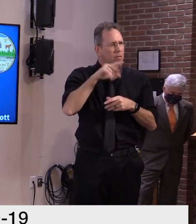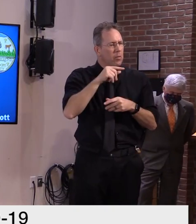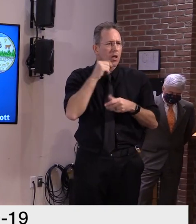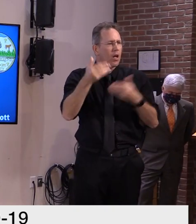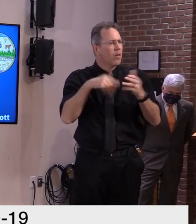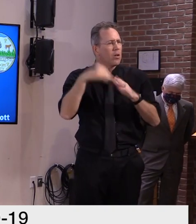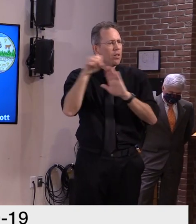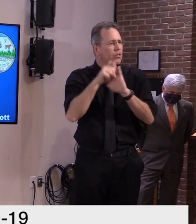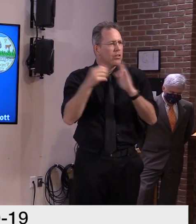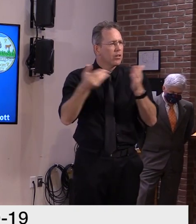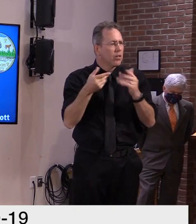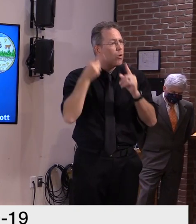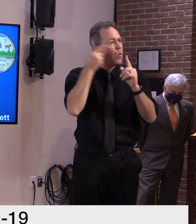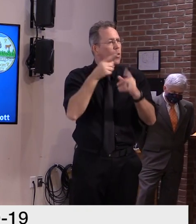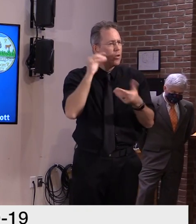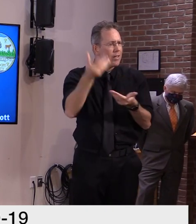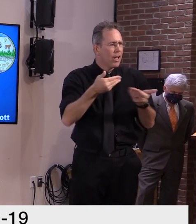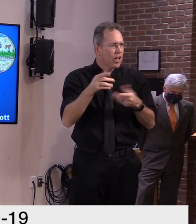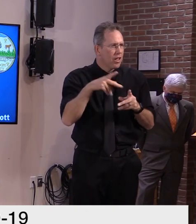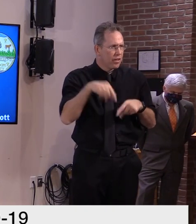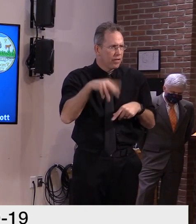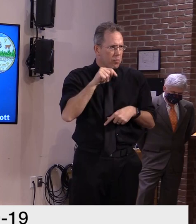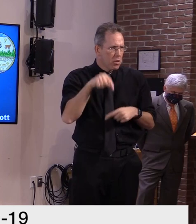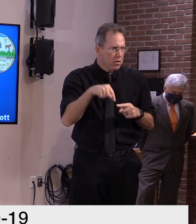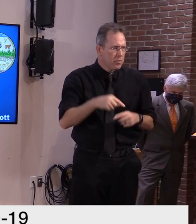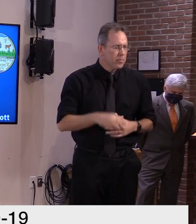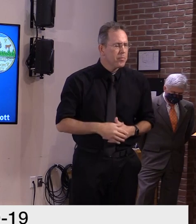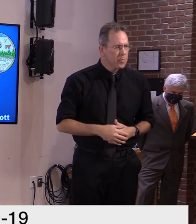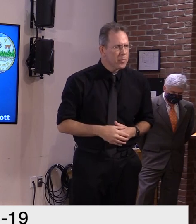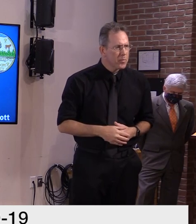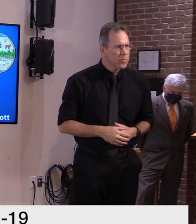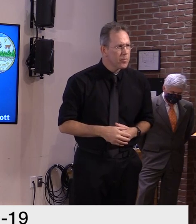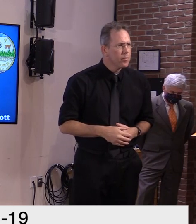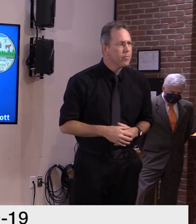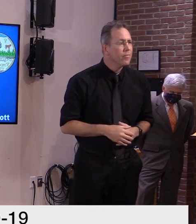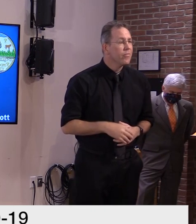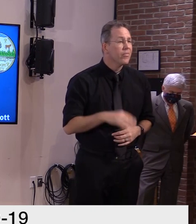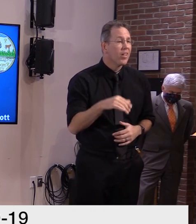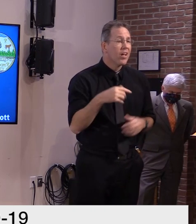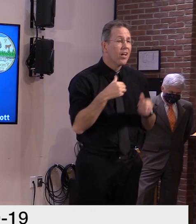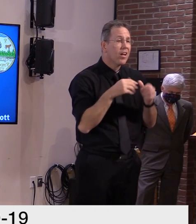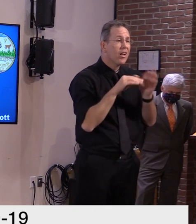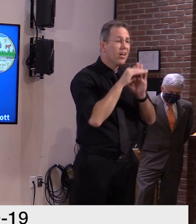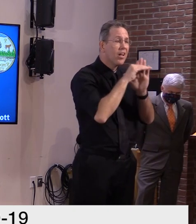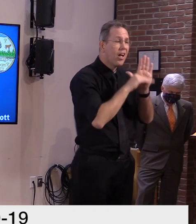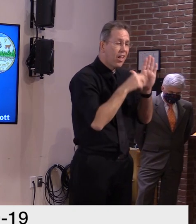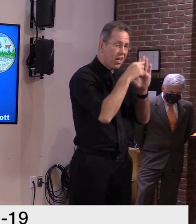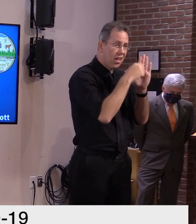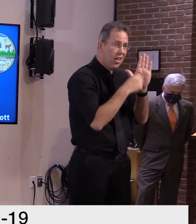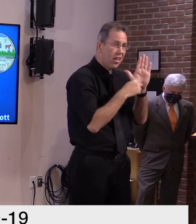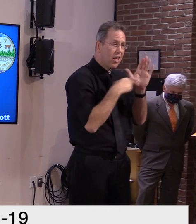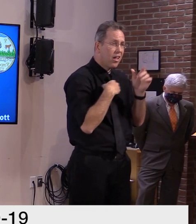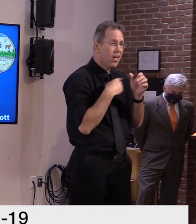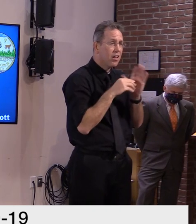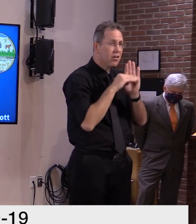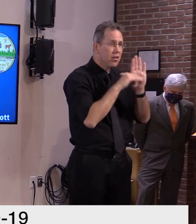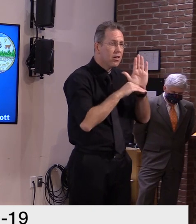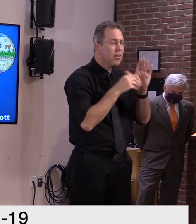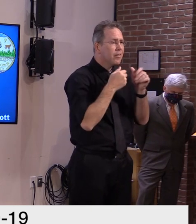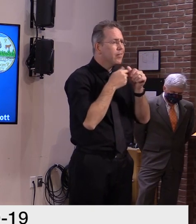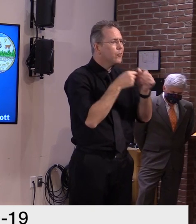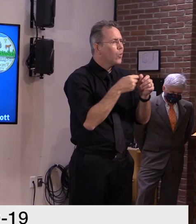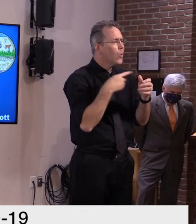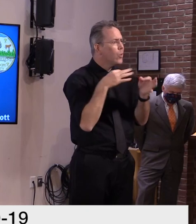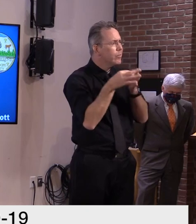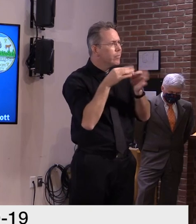announced will reduce that risk. We're also, the policy reminds people who are coming here to work, whether it's at ski areas or not, because our current travel